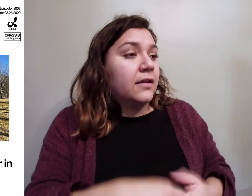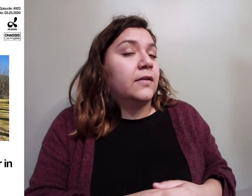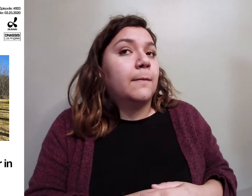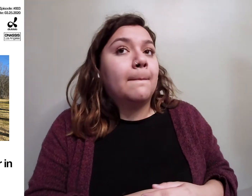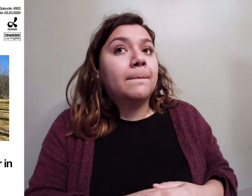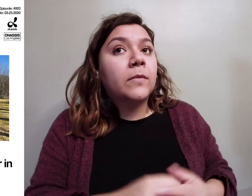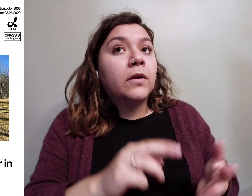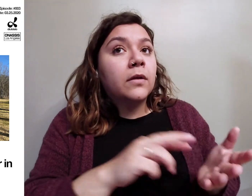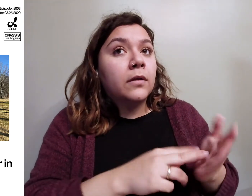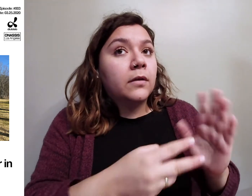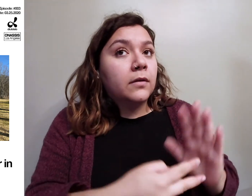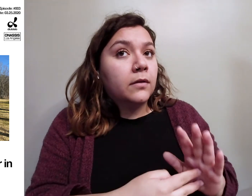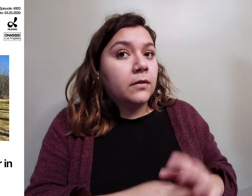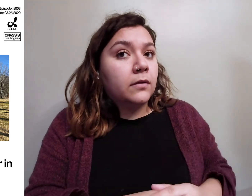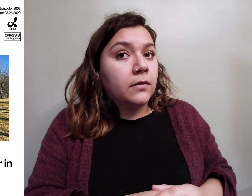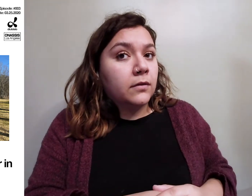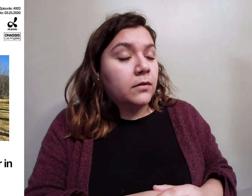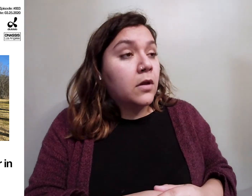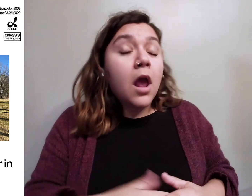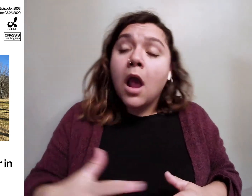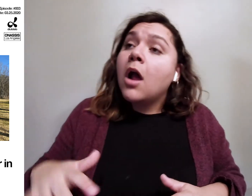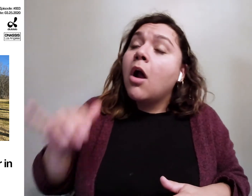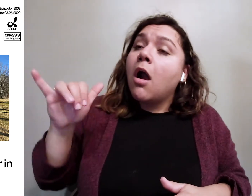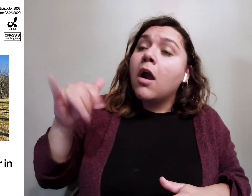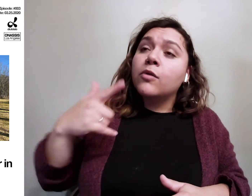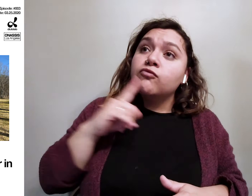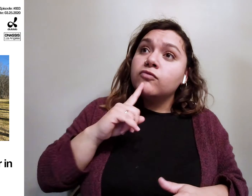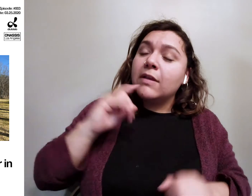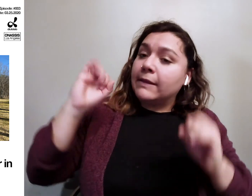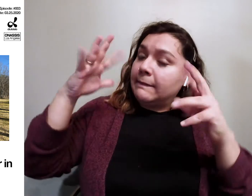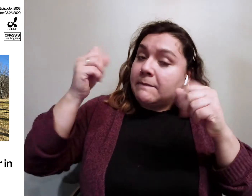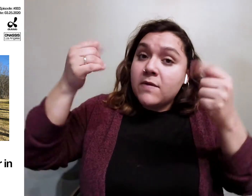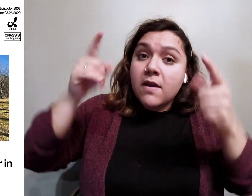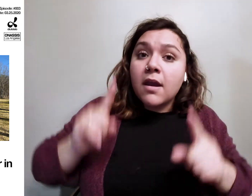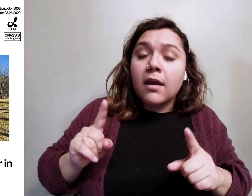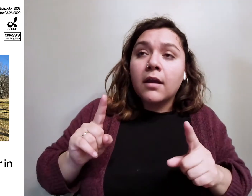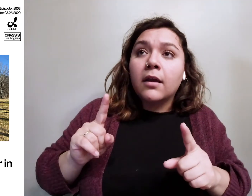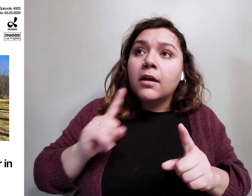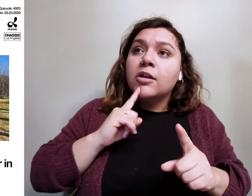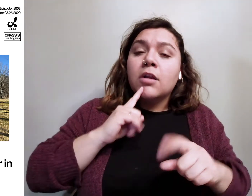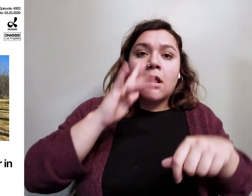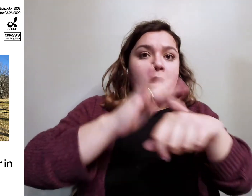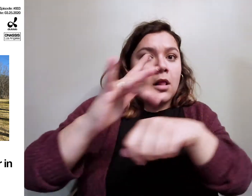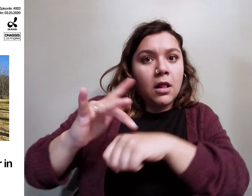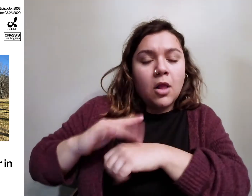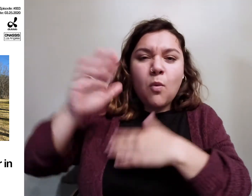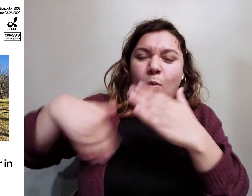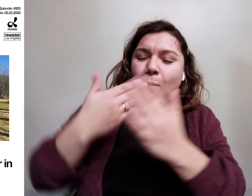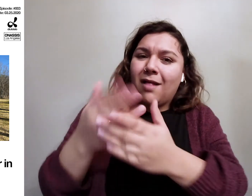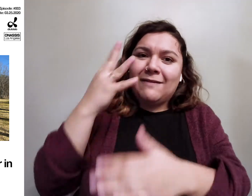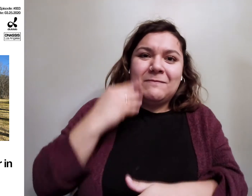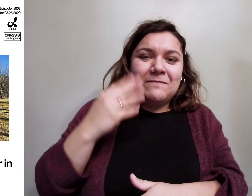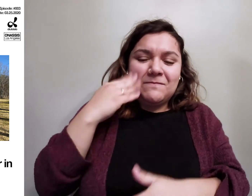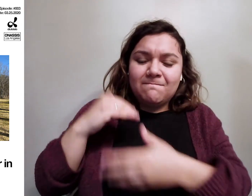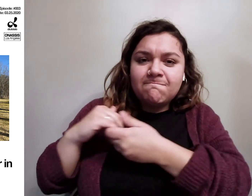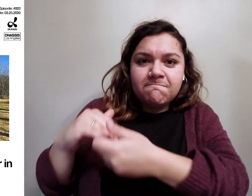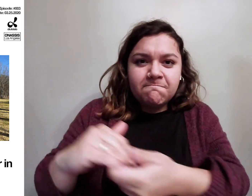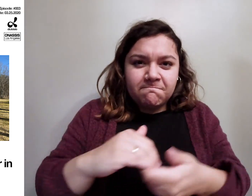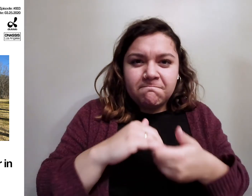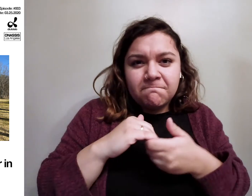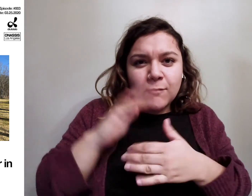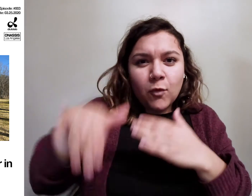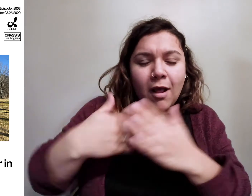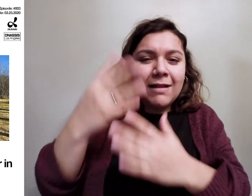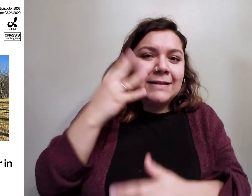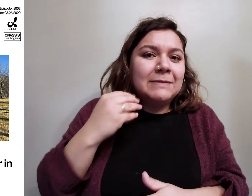situation. Of course, with different aspects and tremendous economic differences for people, what